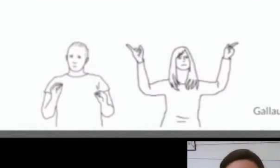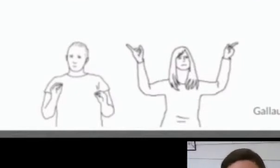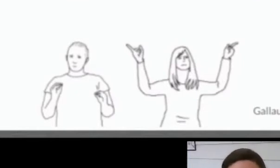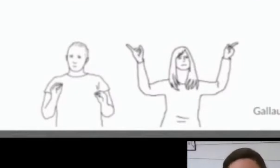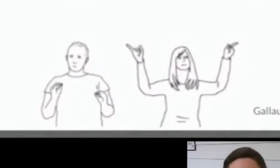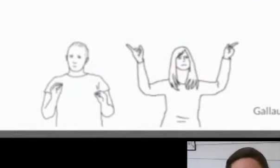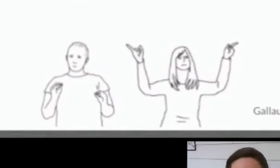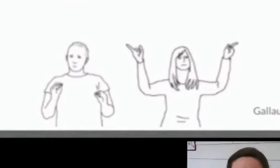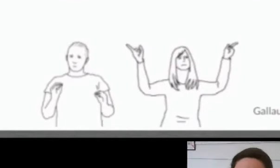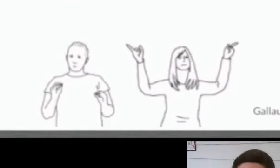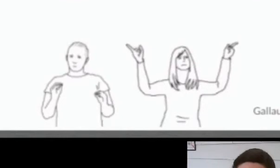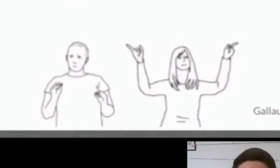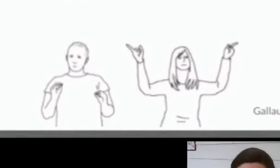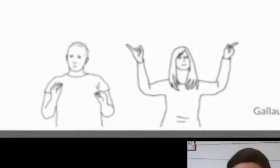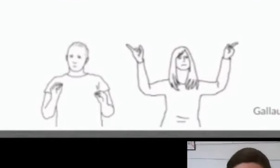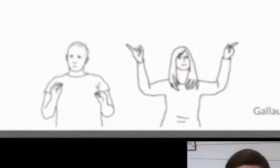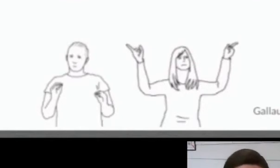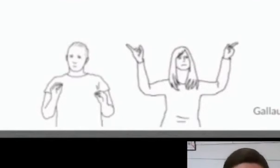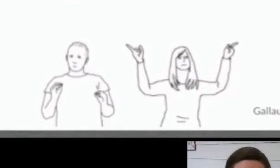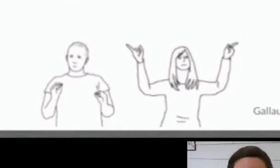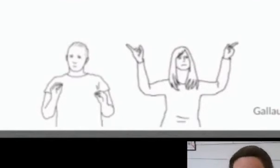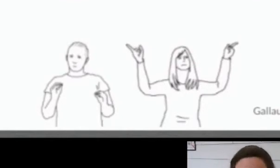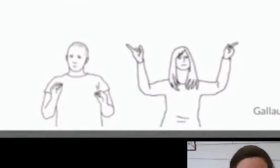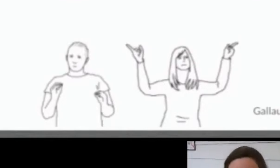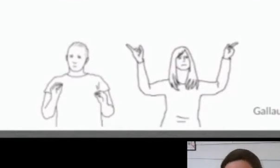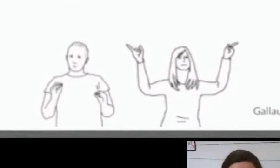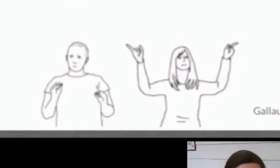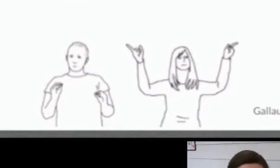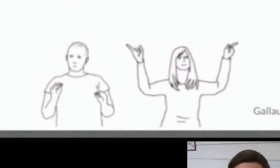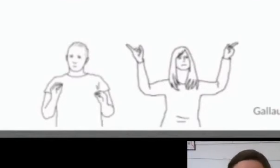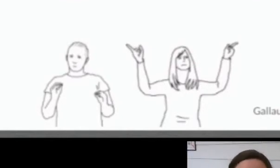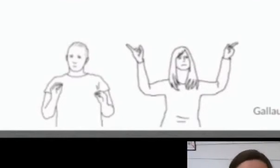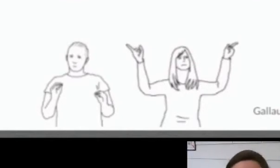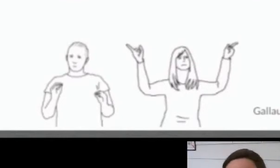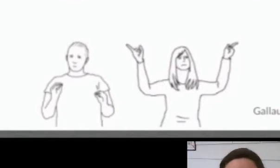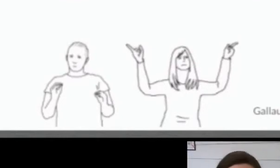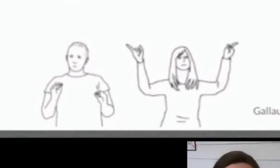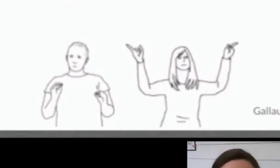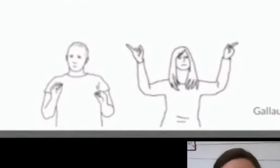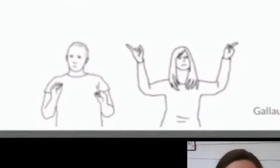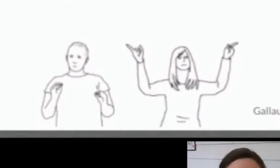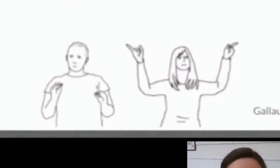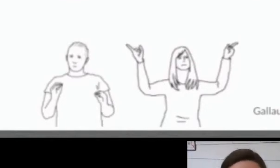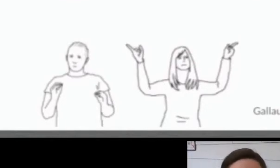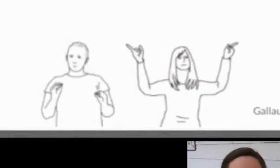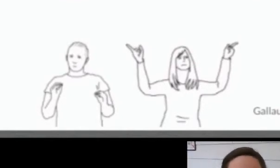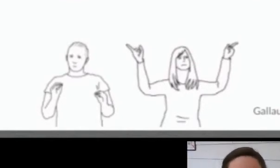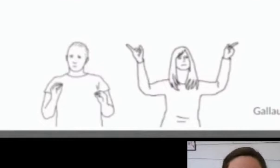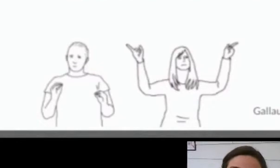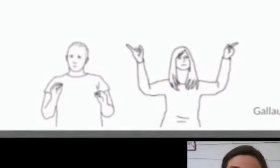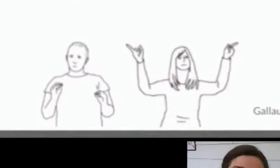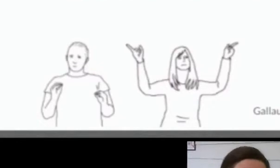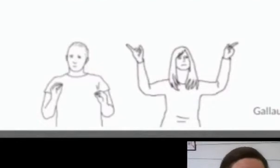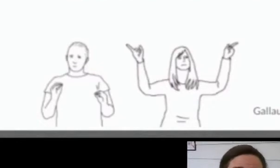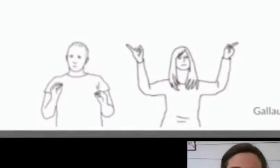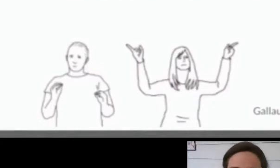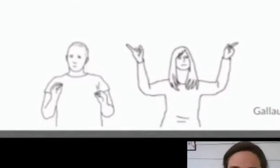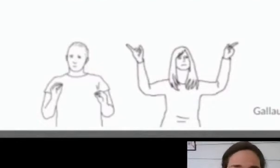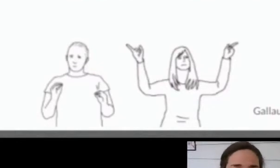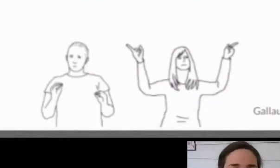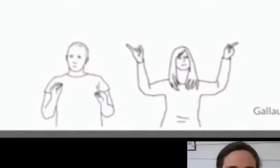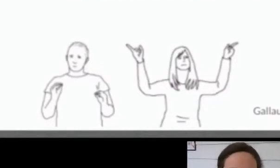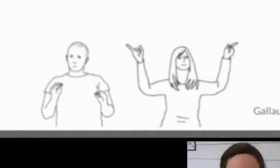questions about, is language special in this critical period way, or is it just a good example of the rest of how cognition works? But we know